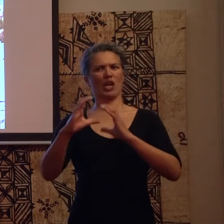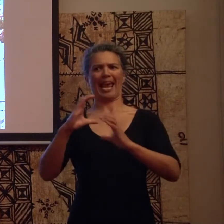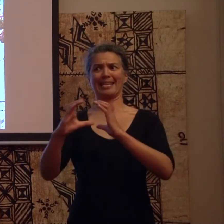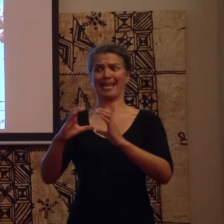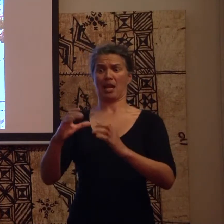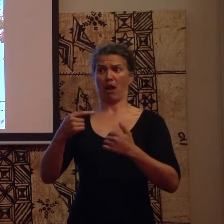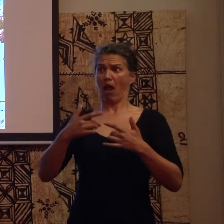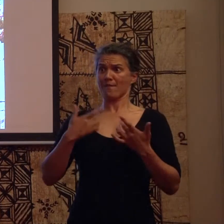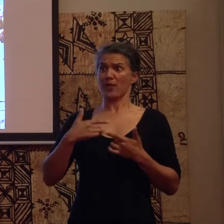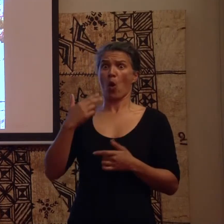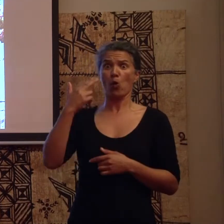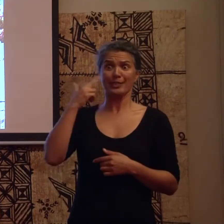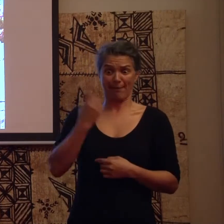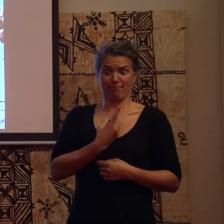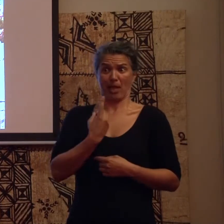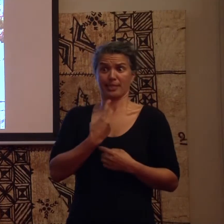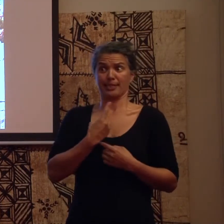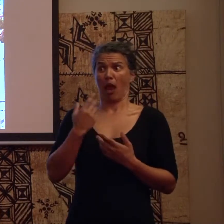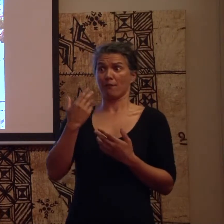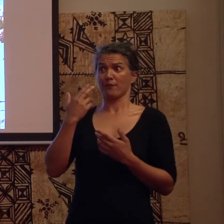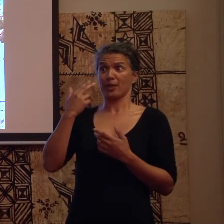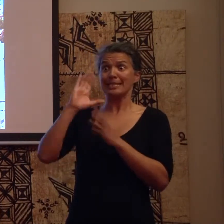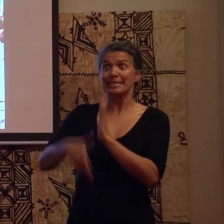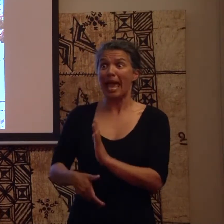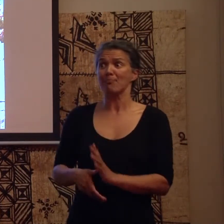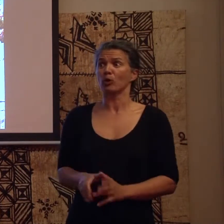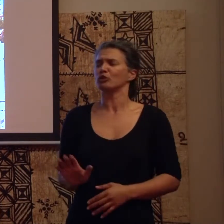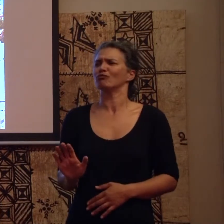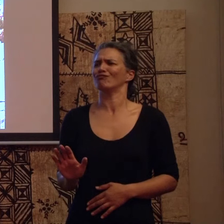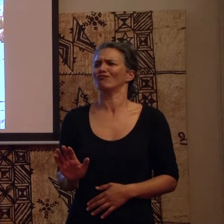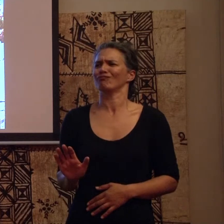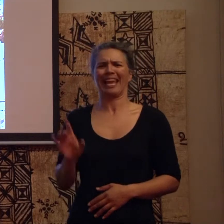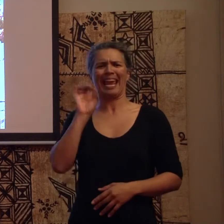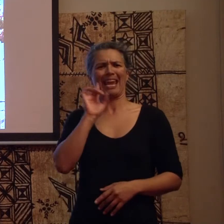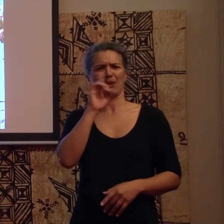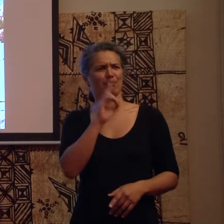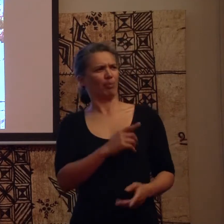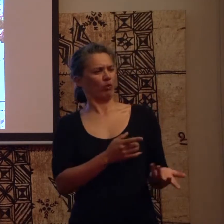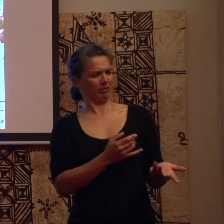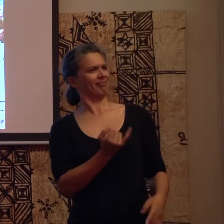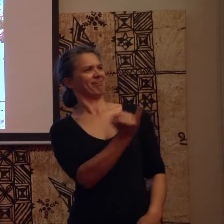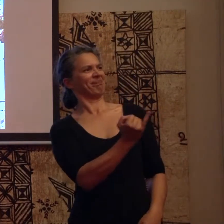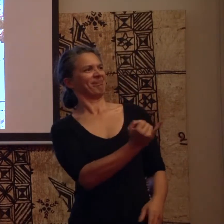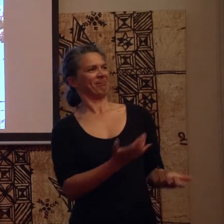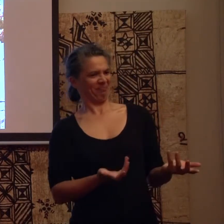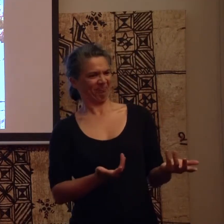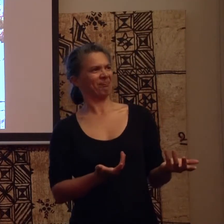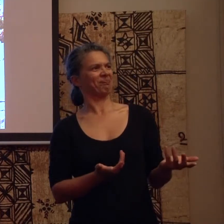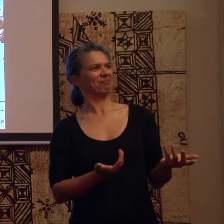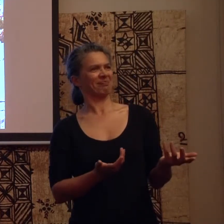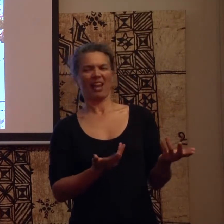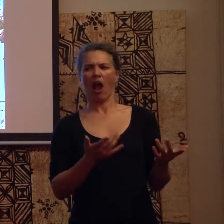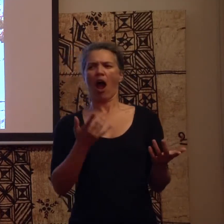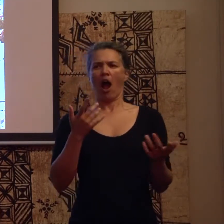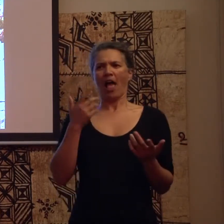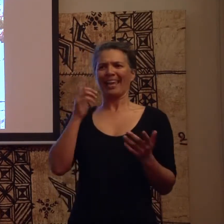a disability. It's just a different culture that us hearing people don't have access to and don't understand. So we might tend to look at them and say, well, we should feel